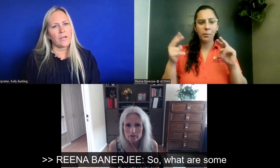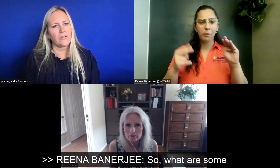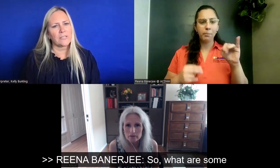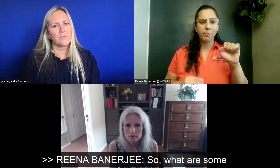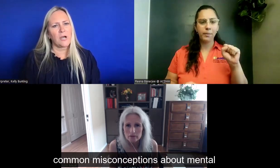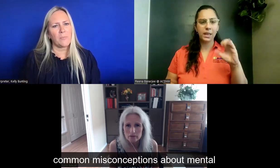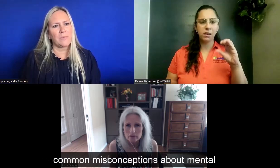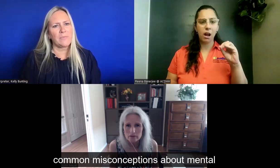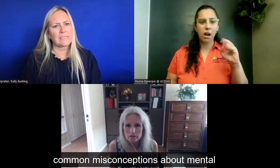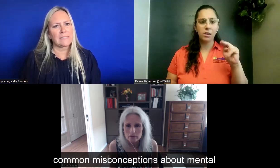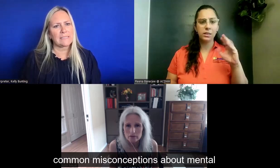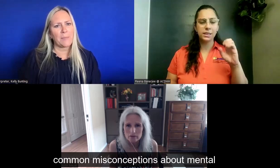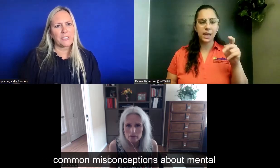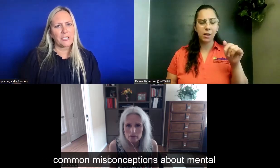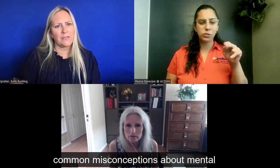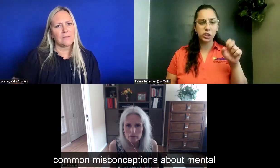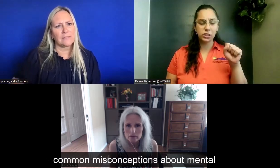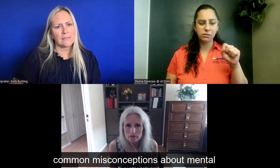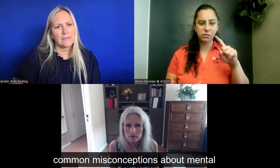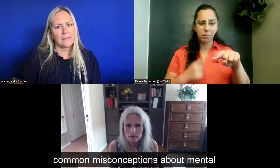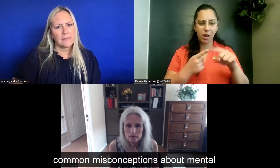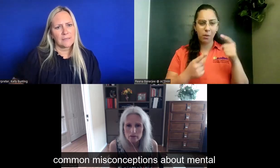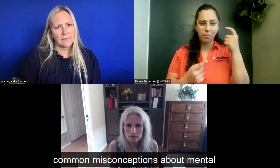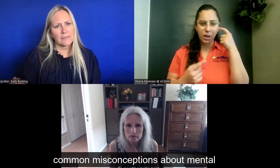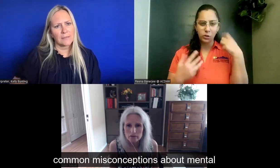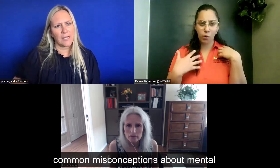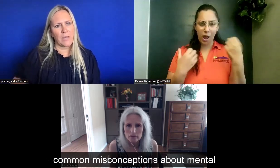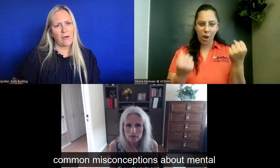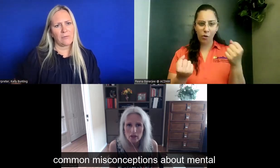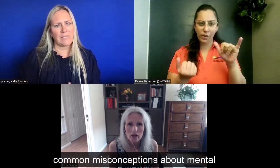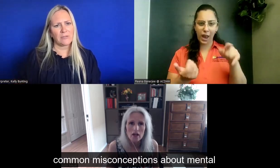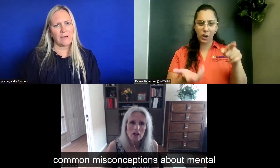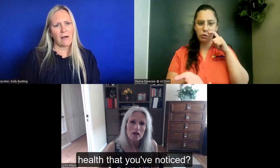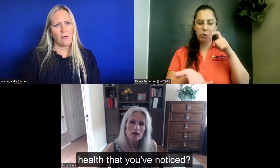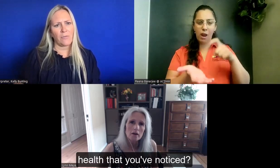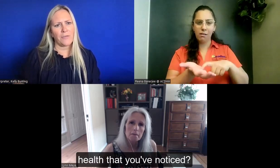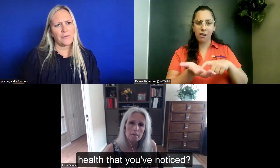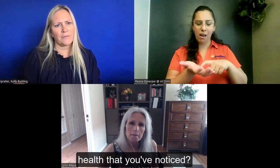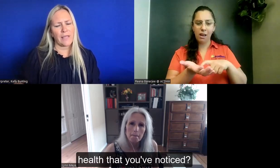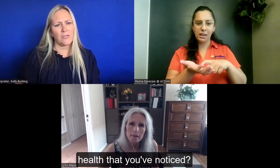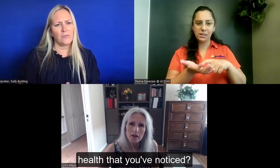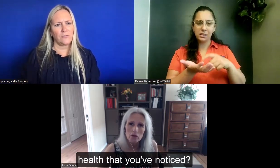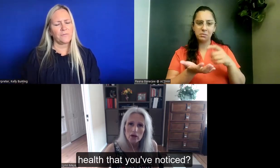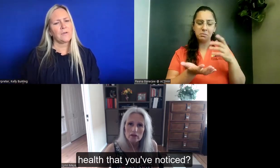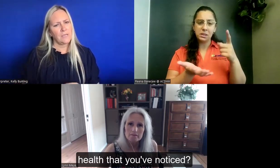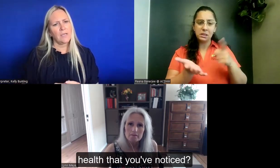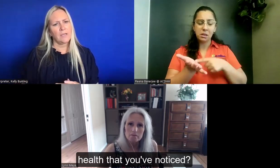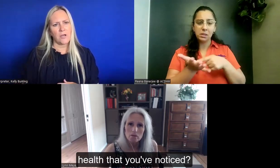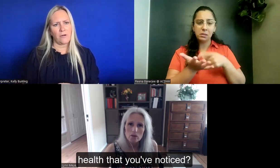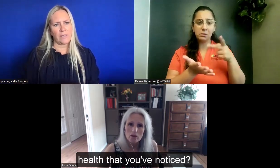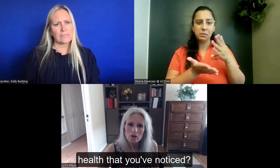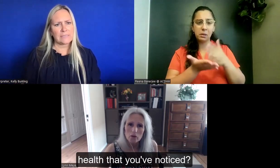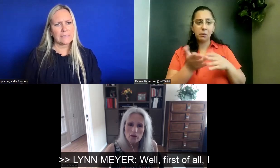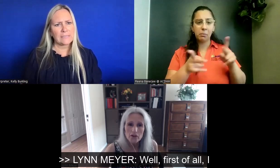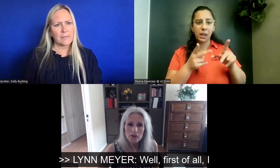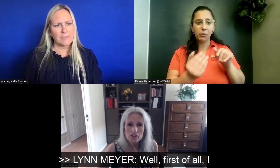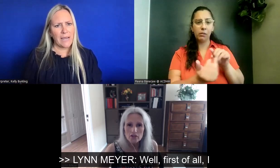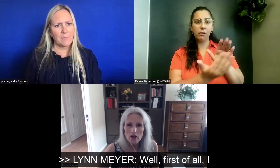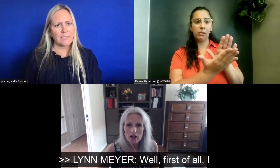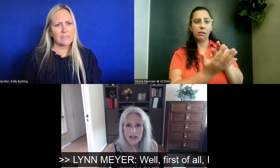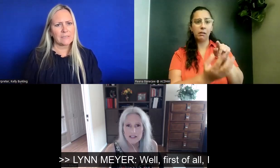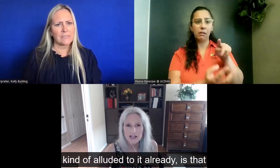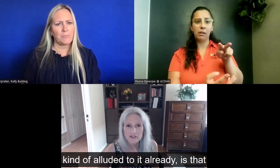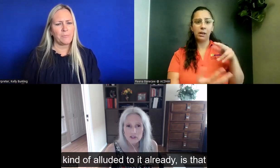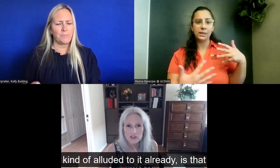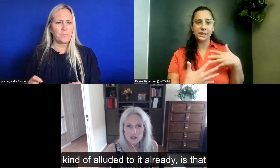So, what are some common misconceptions about mental health that you've Well, noticed? Well, first of